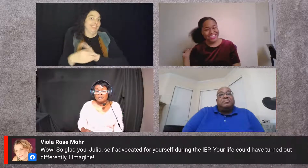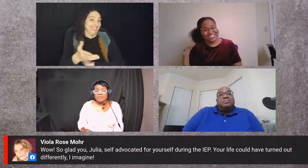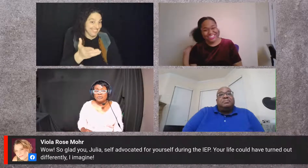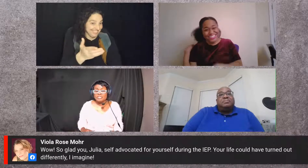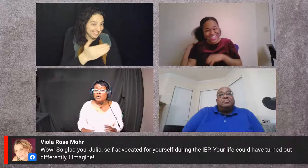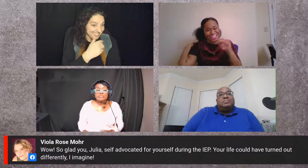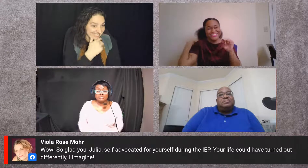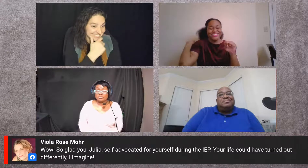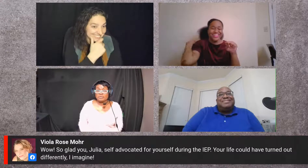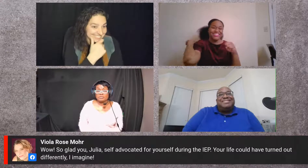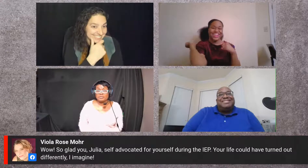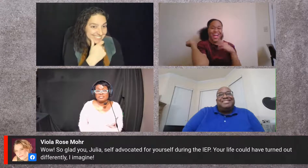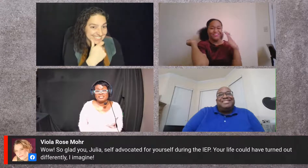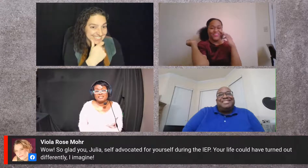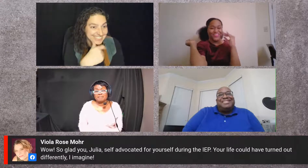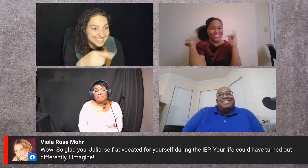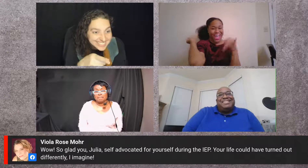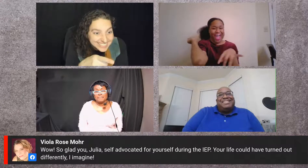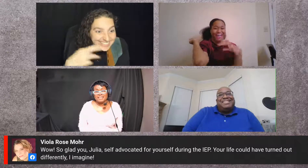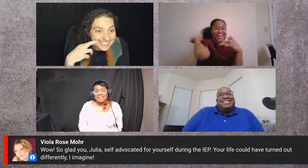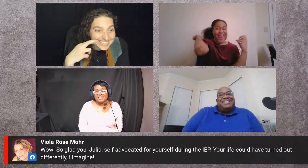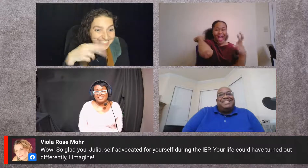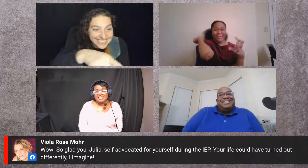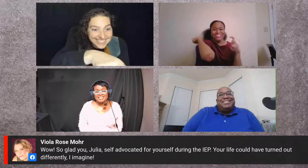criticizing you, and don't disagree with you?